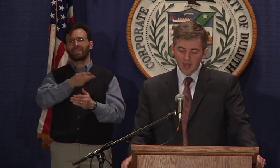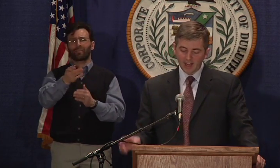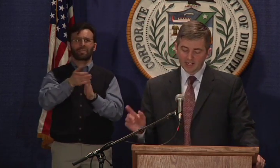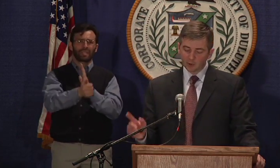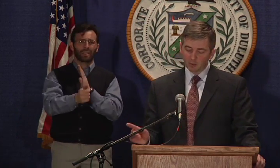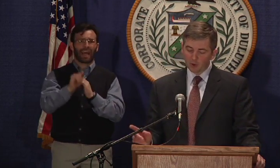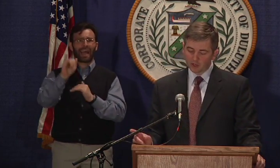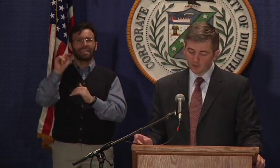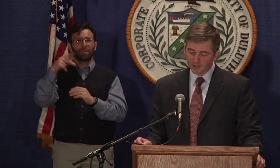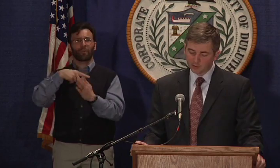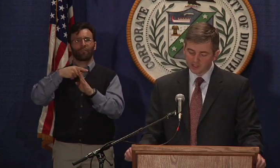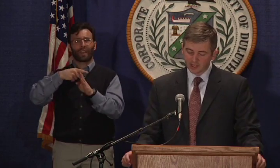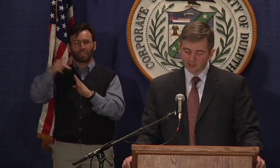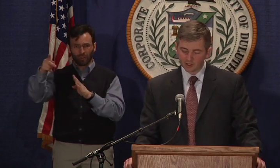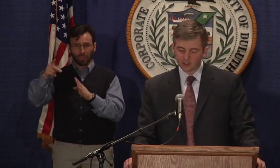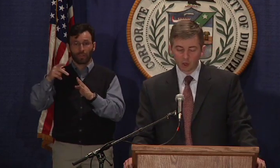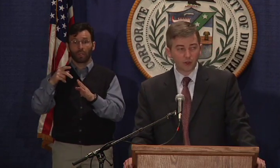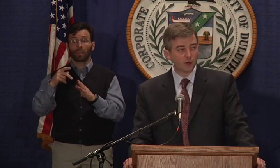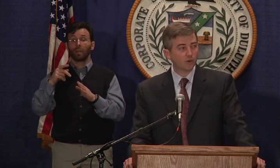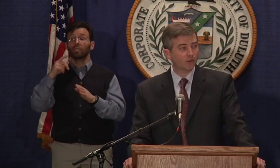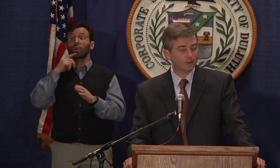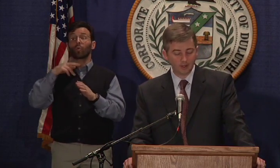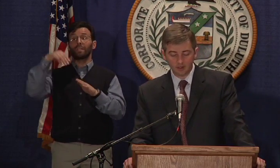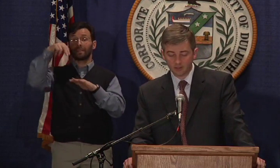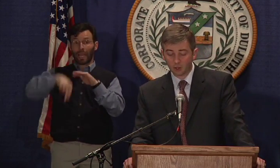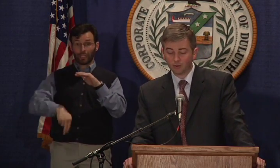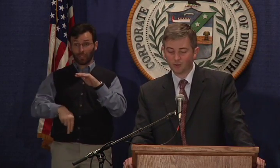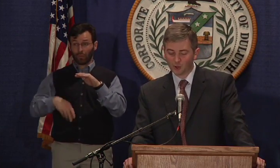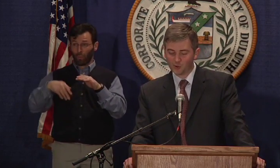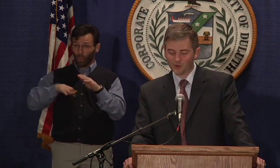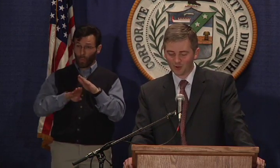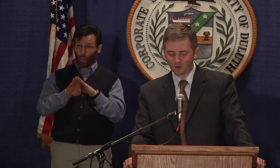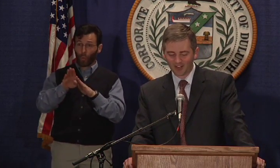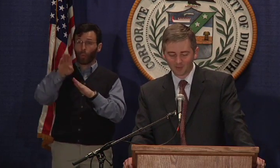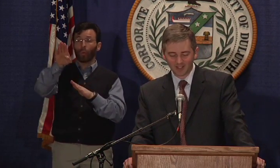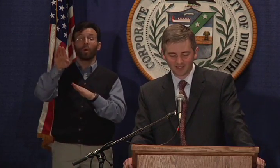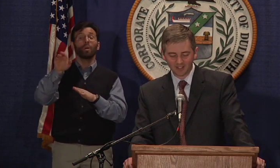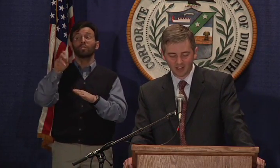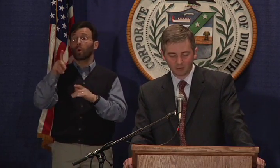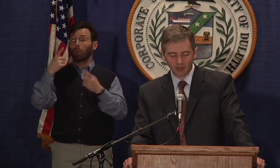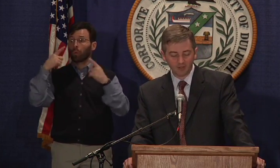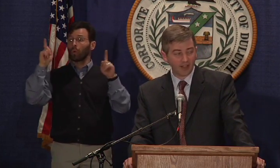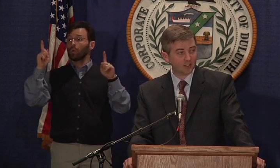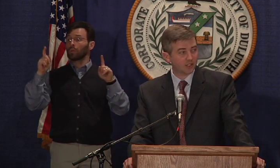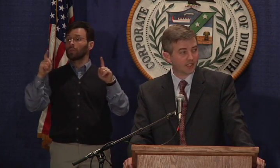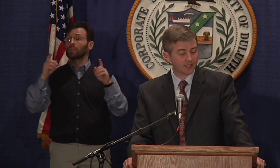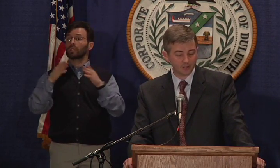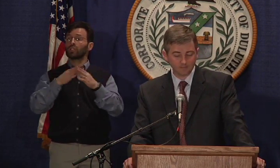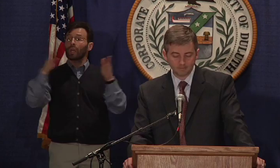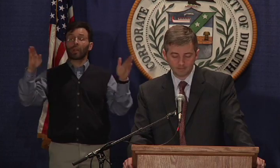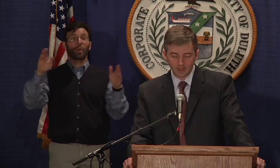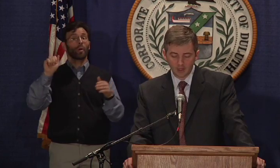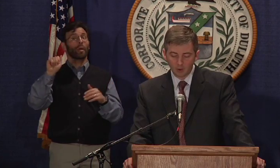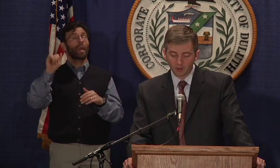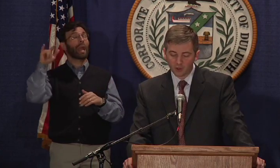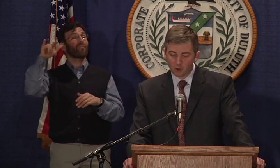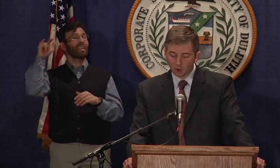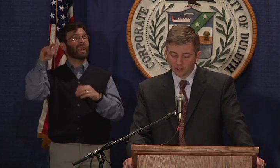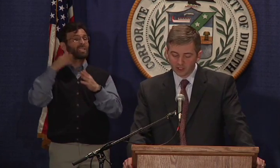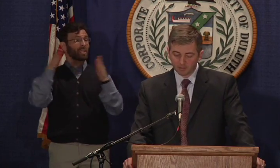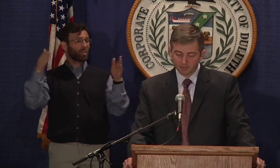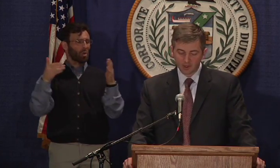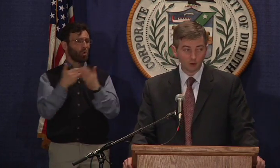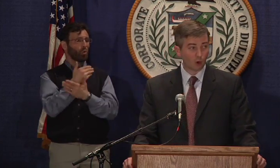professionals. And as we emerge from this recession, so too do the prospects of the general aviation sector. With